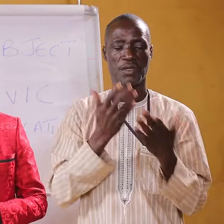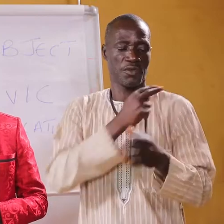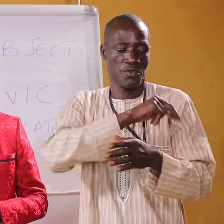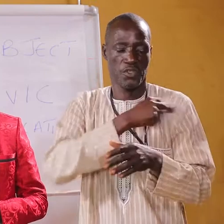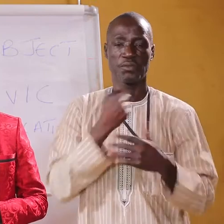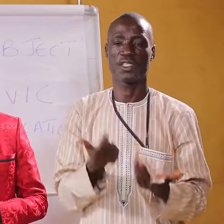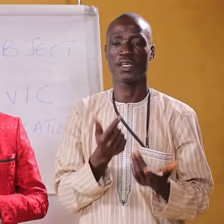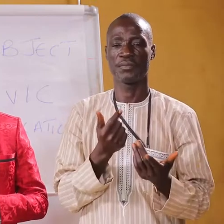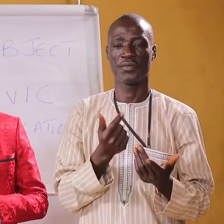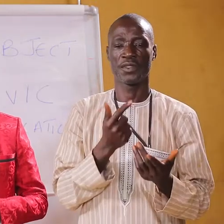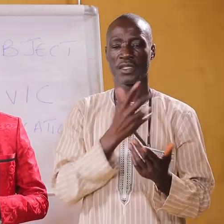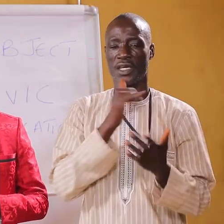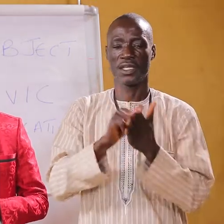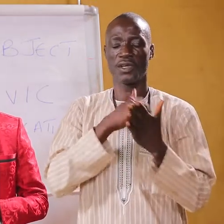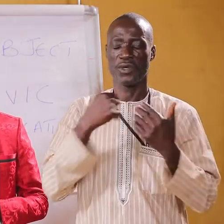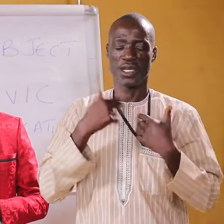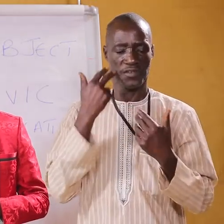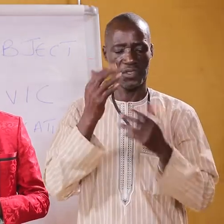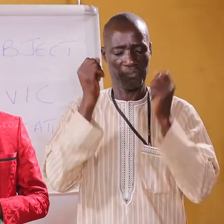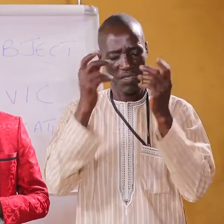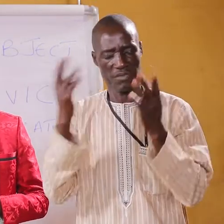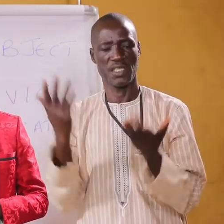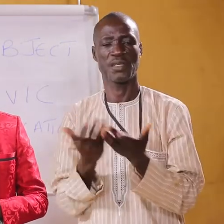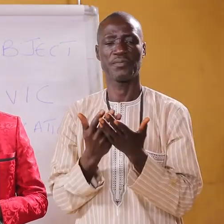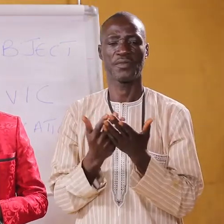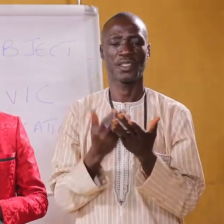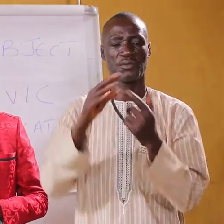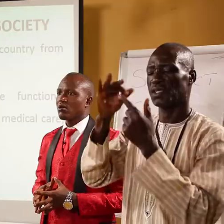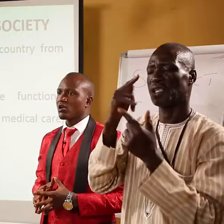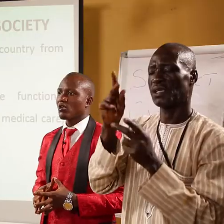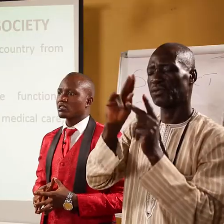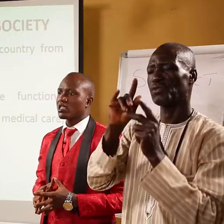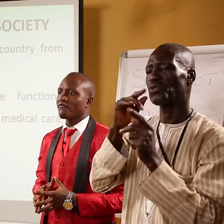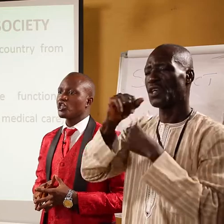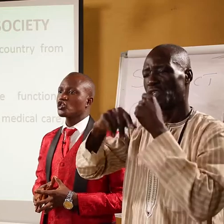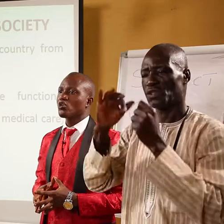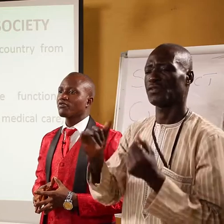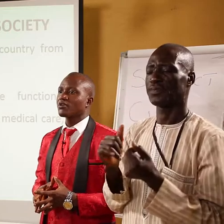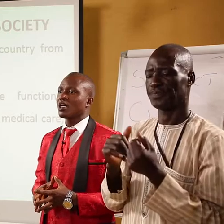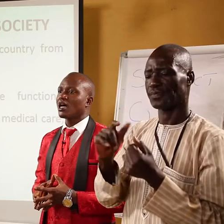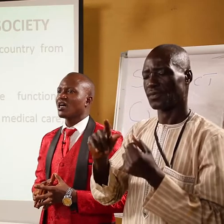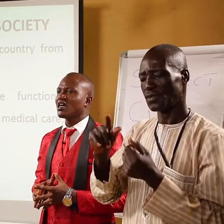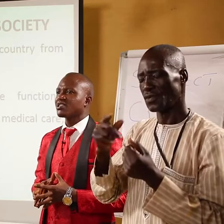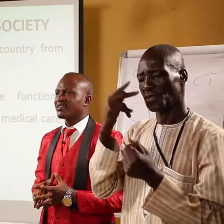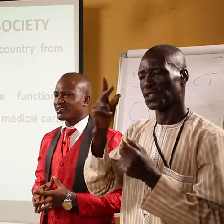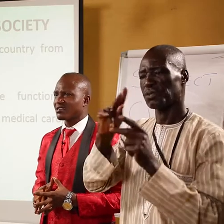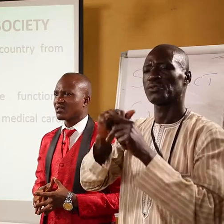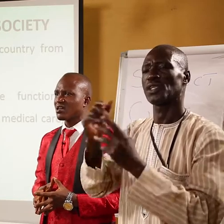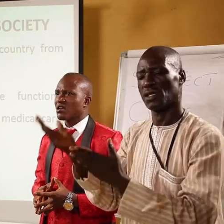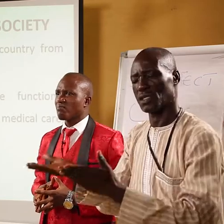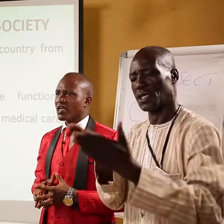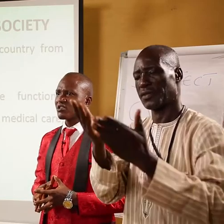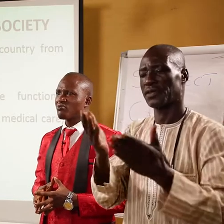hospitals. And so we have seen civil society organizations who have intervened because there have been issue of